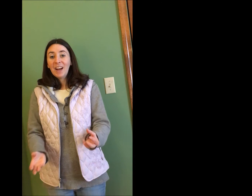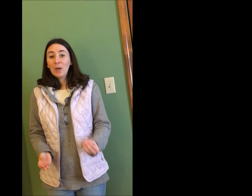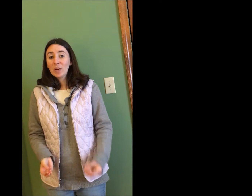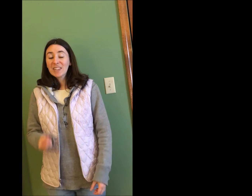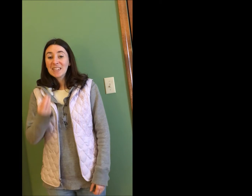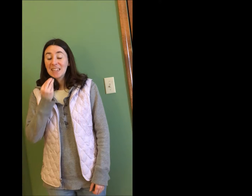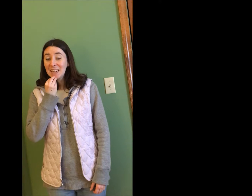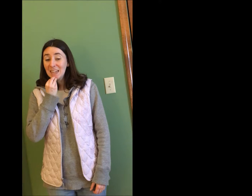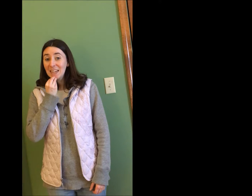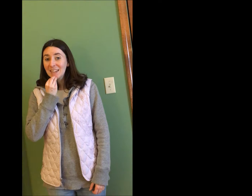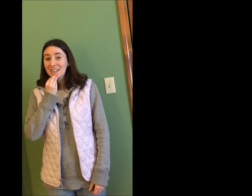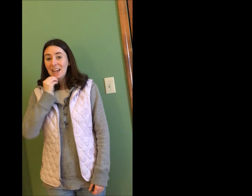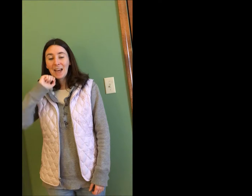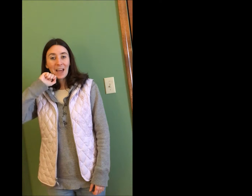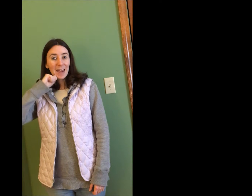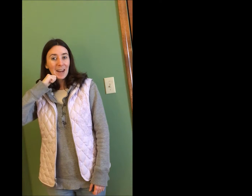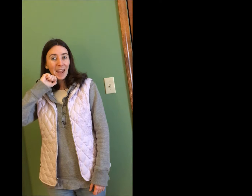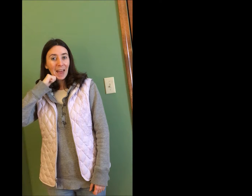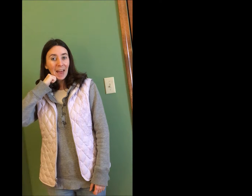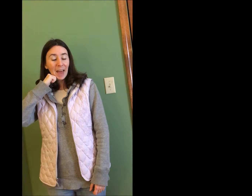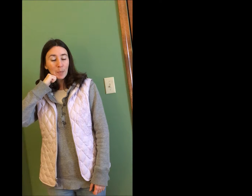I want to eat an apple.